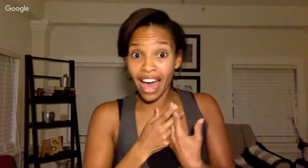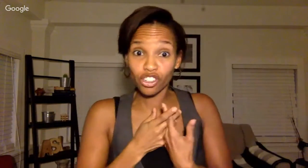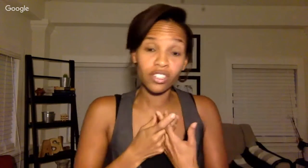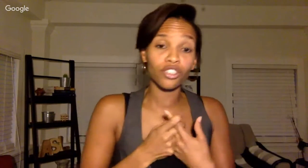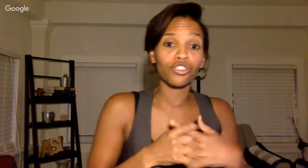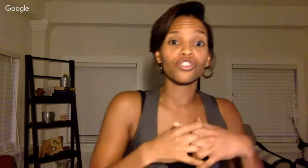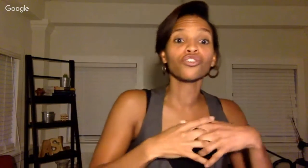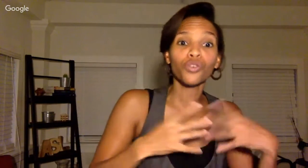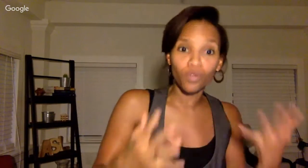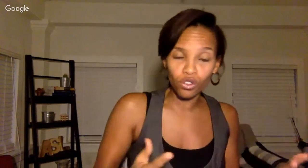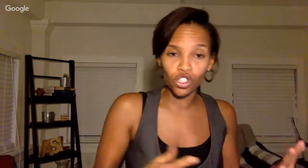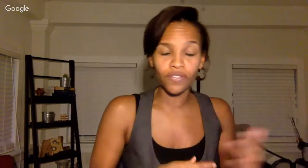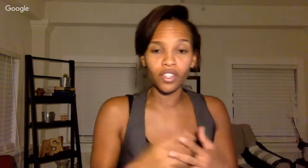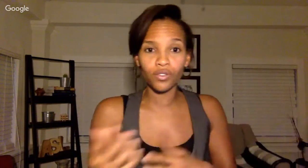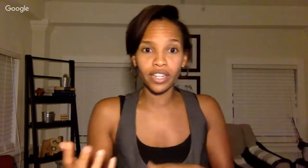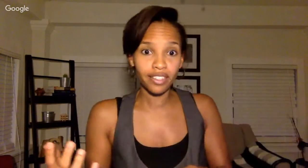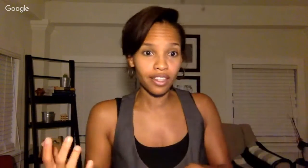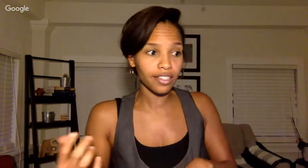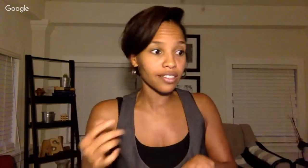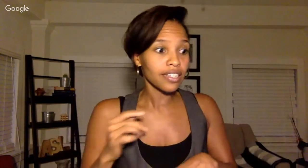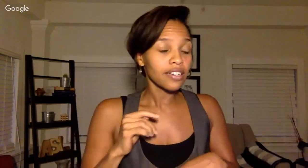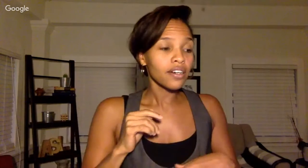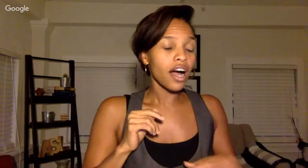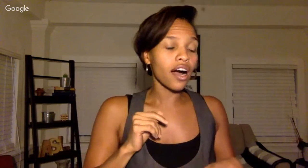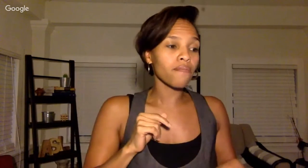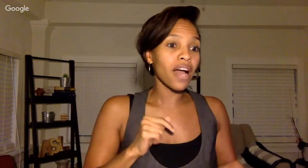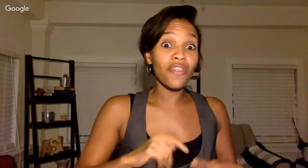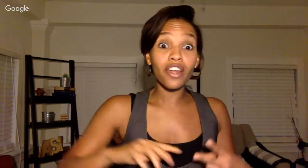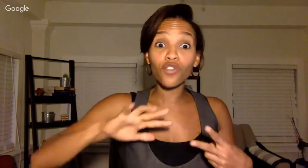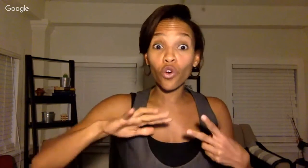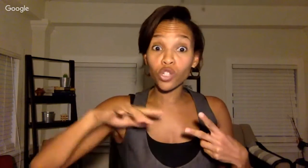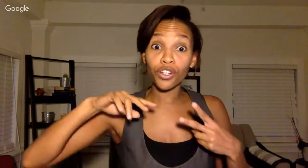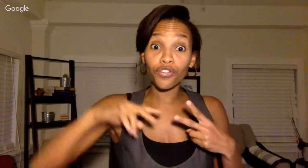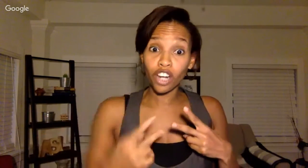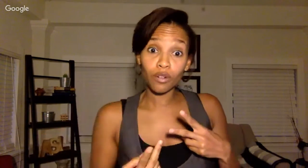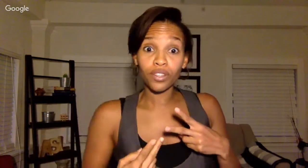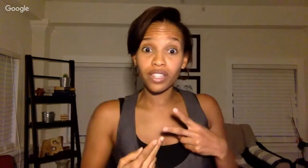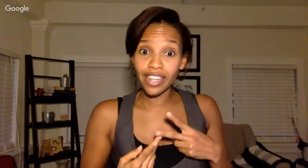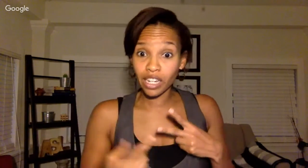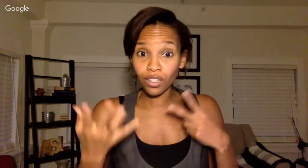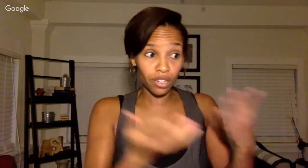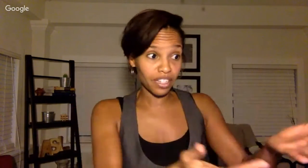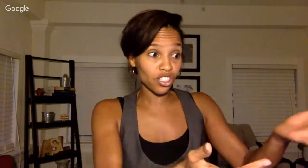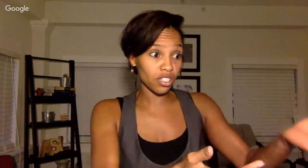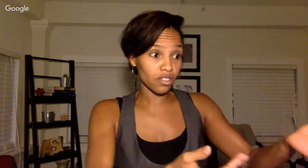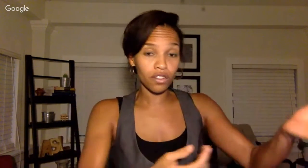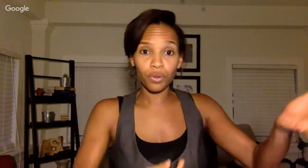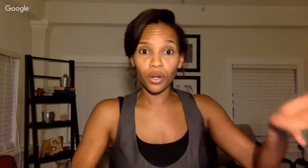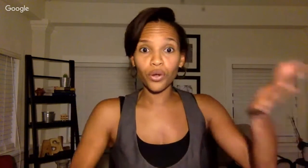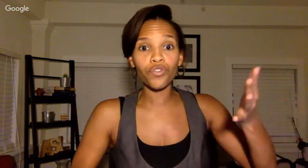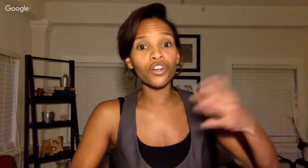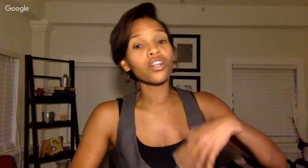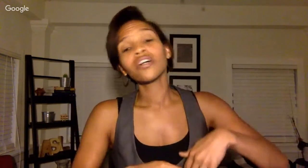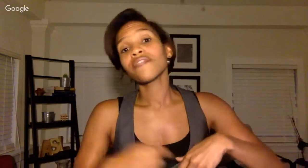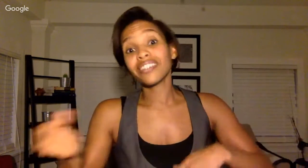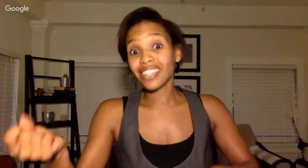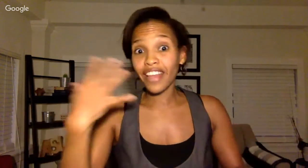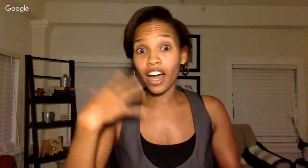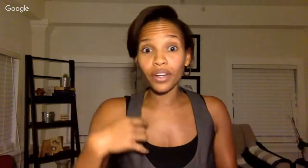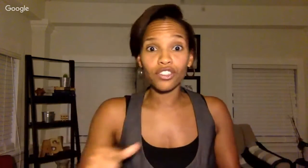matches and you're still doing role shifts and those kinds of things. And then, of course, when you feel comfortable with the second one, the one that we just went over, then send that one in